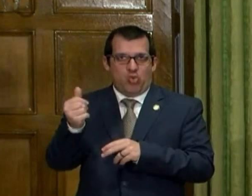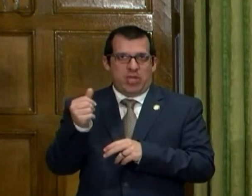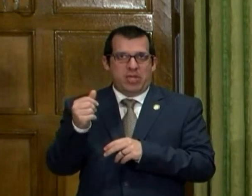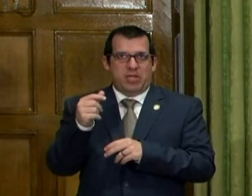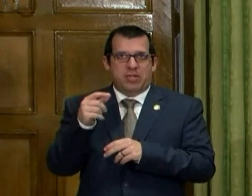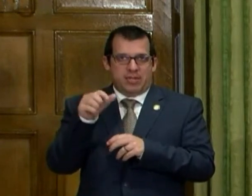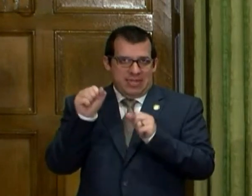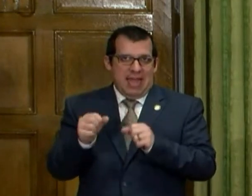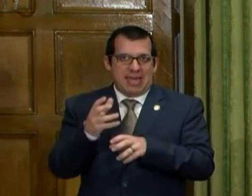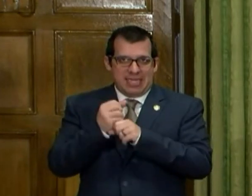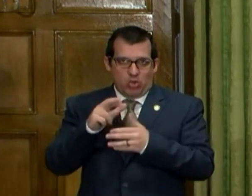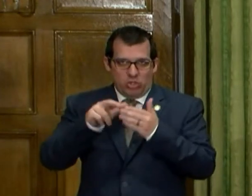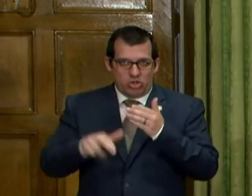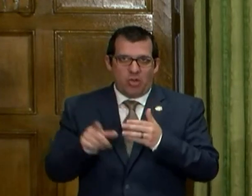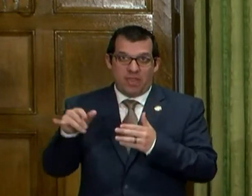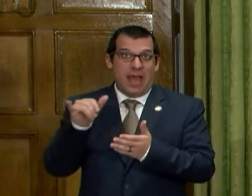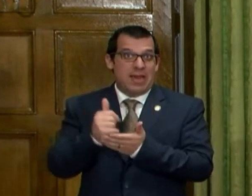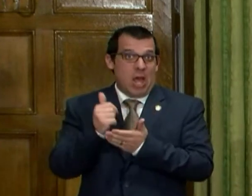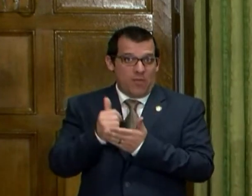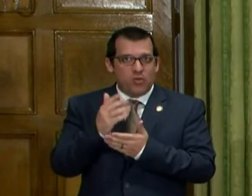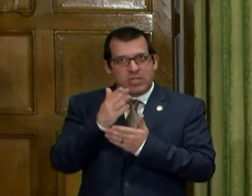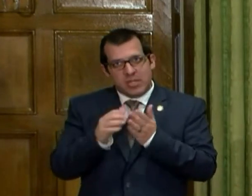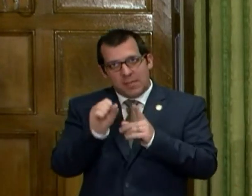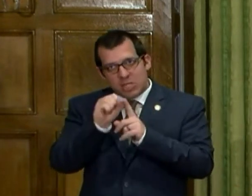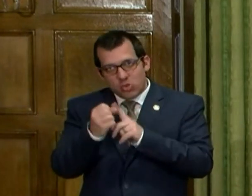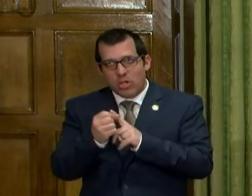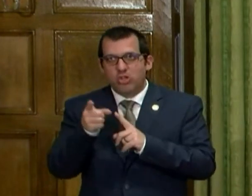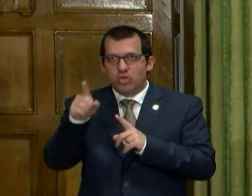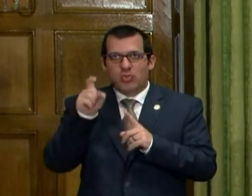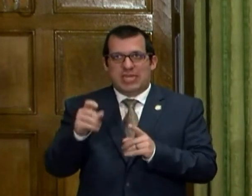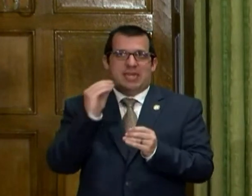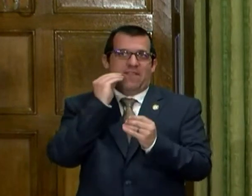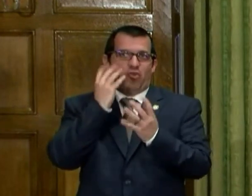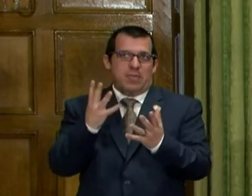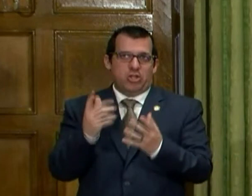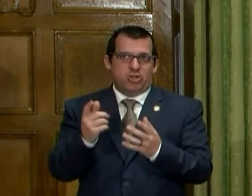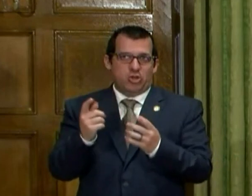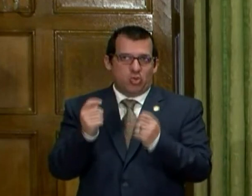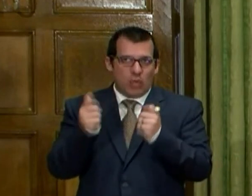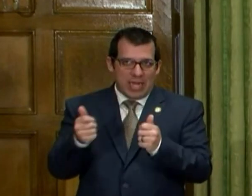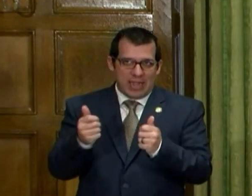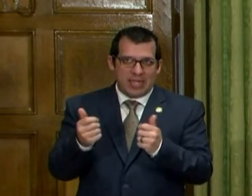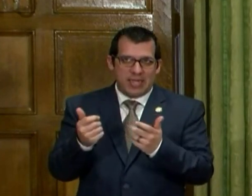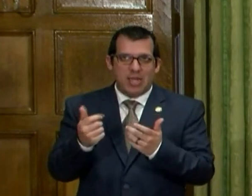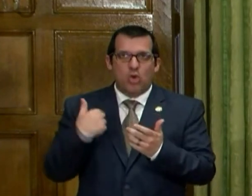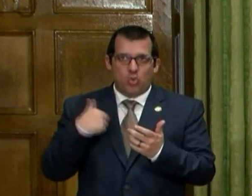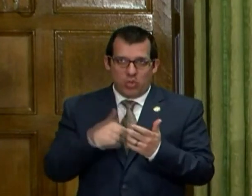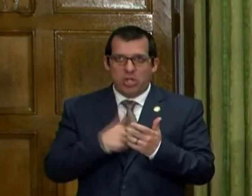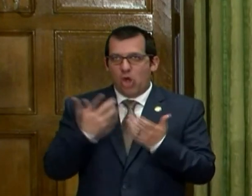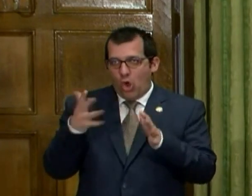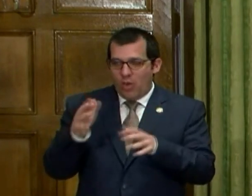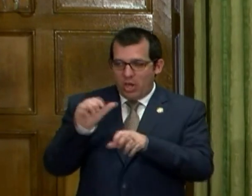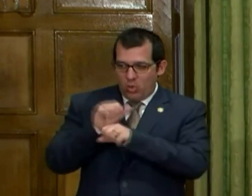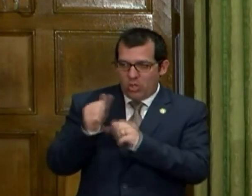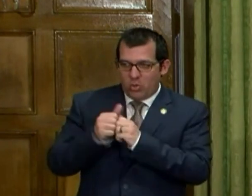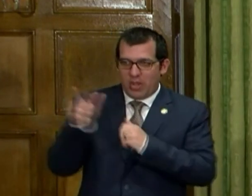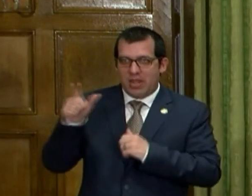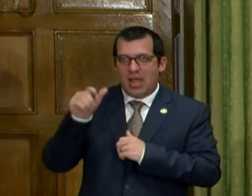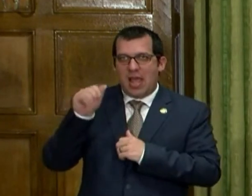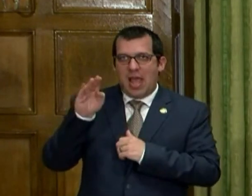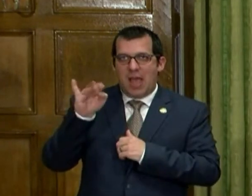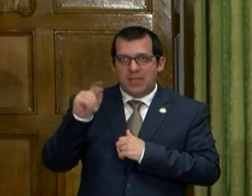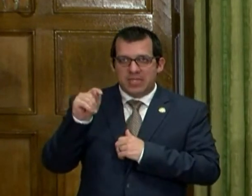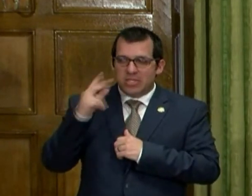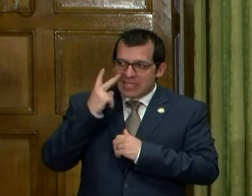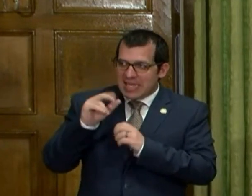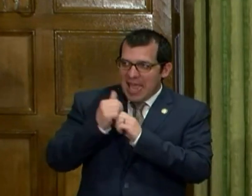results right away. So they're very helpful in certain situations where you need that information quickly. And we're already working with Abbott to see